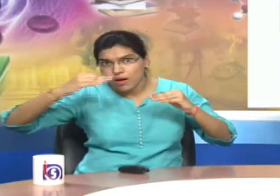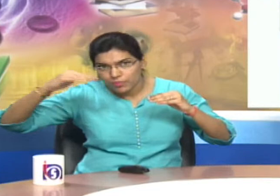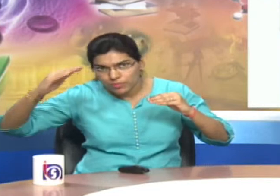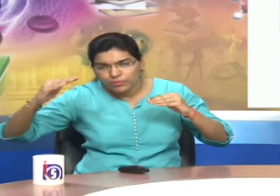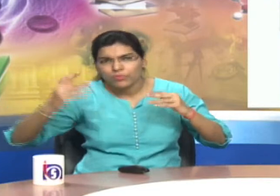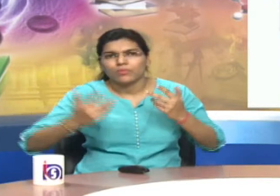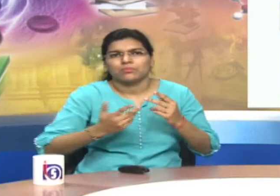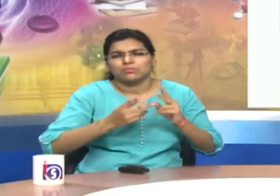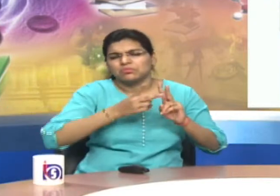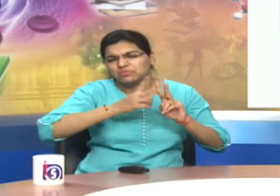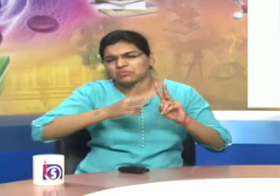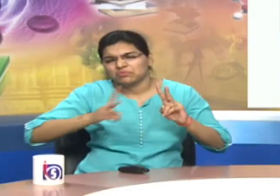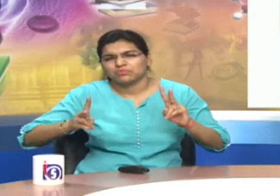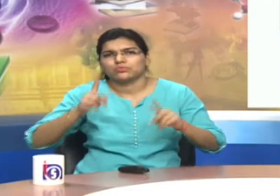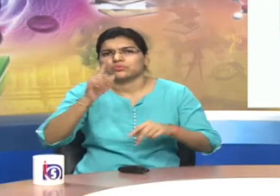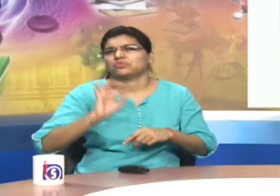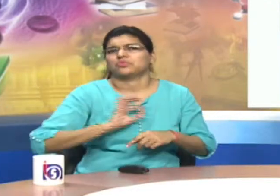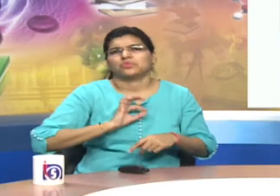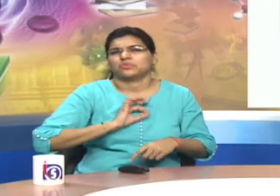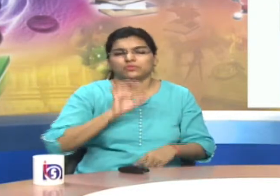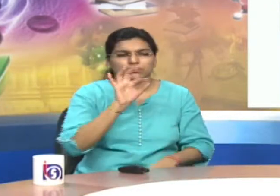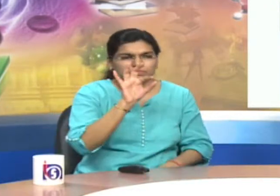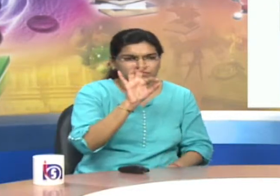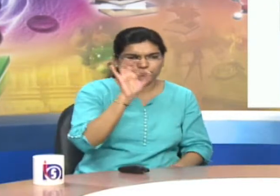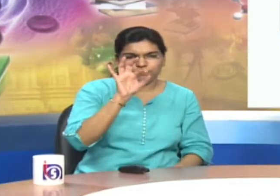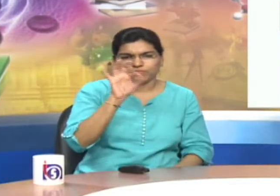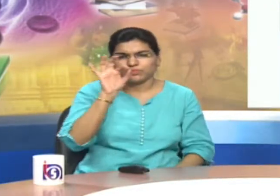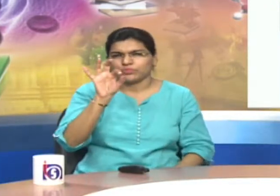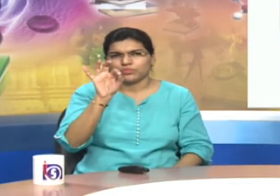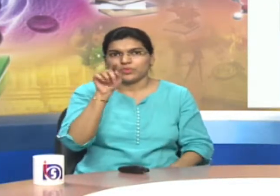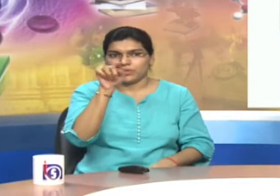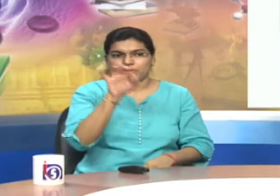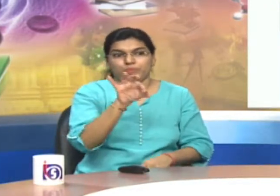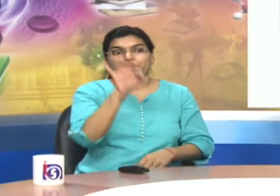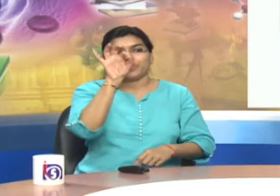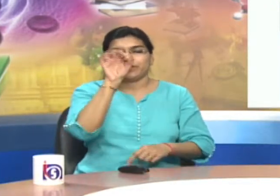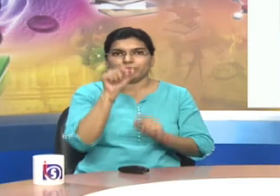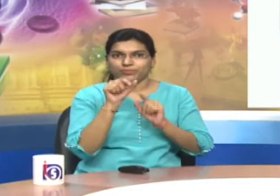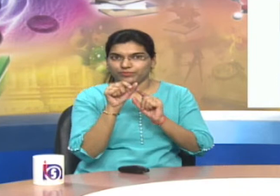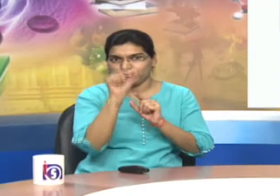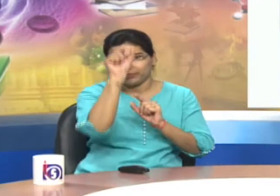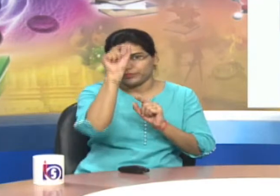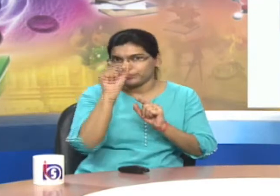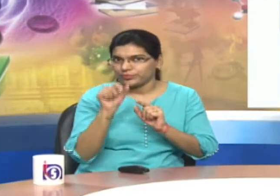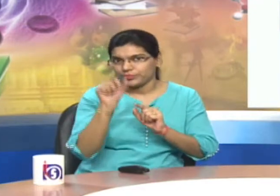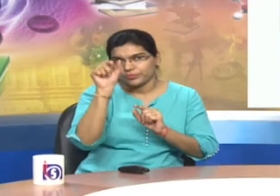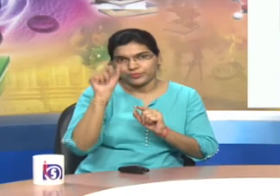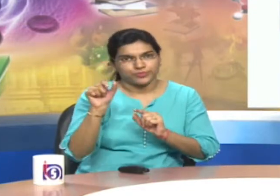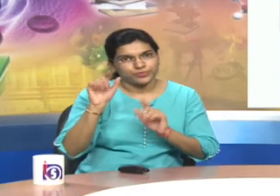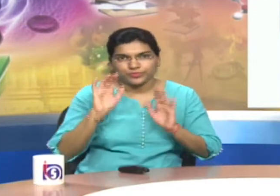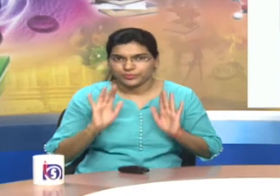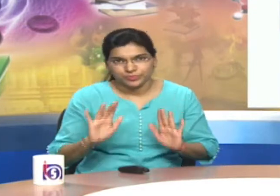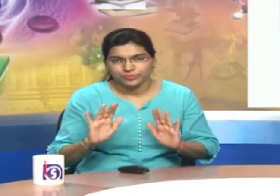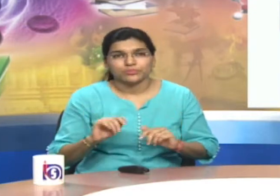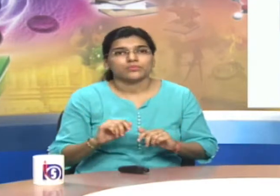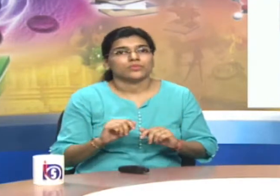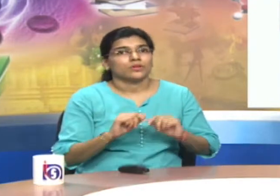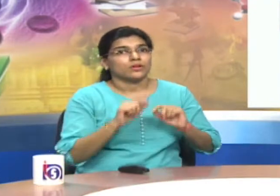this chart option, and you have to select any format or any design which you want to choose.